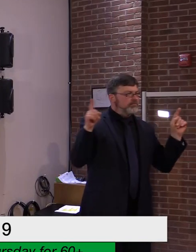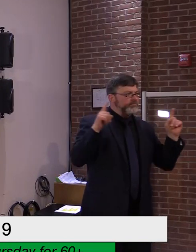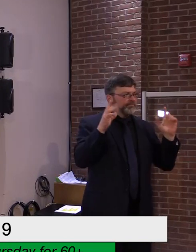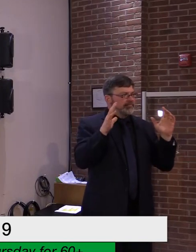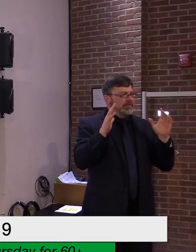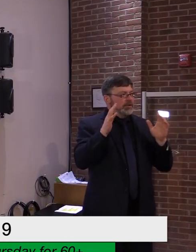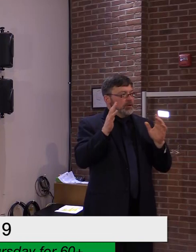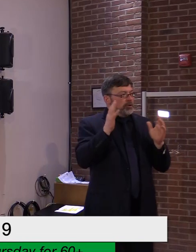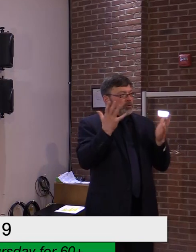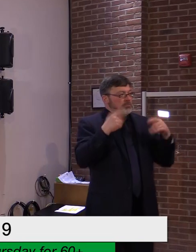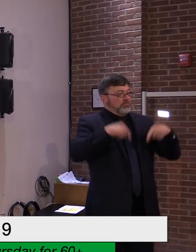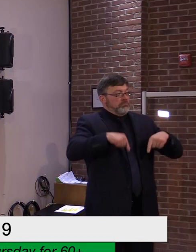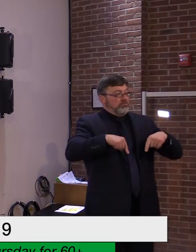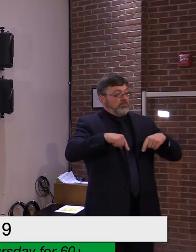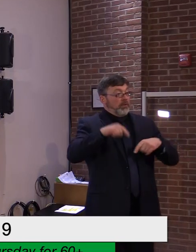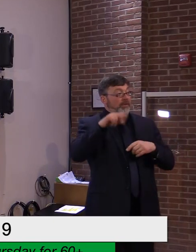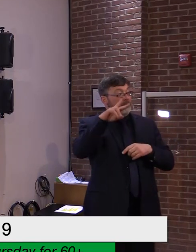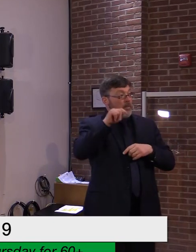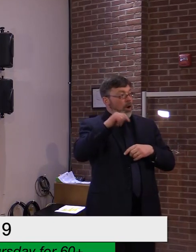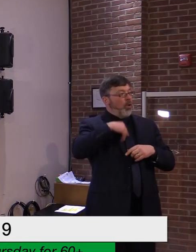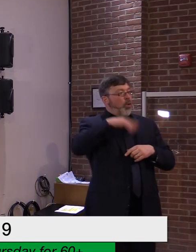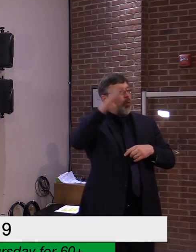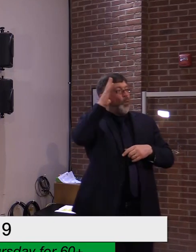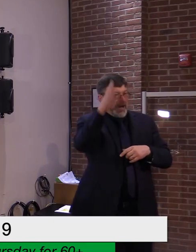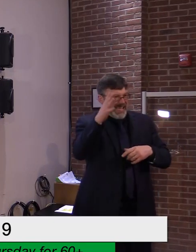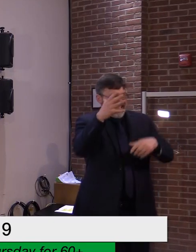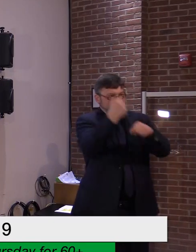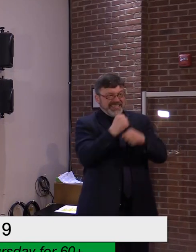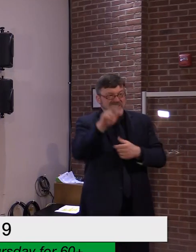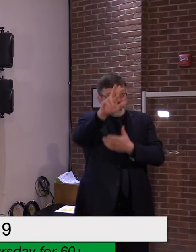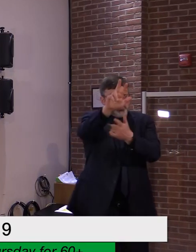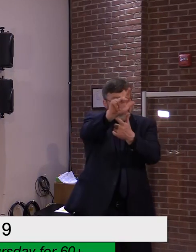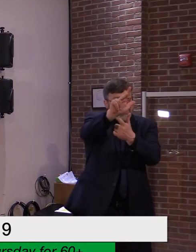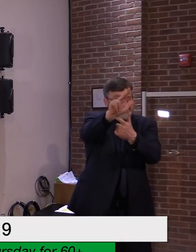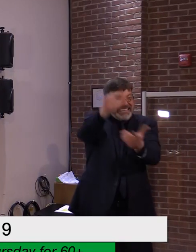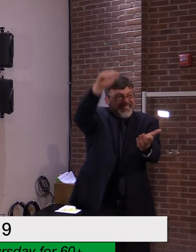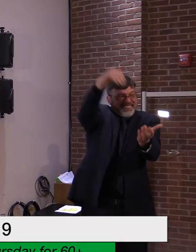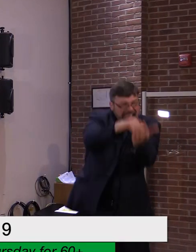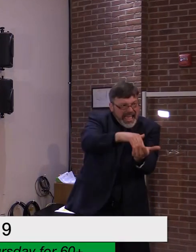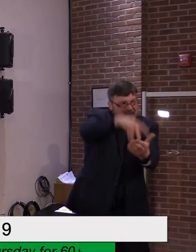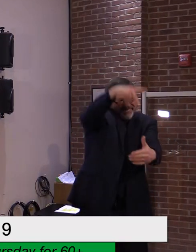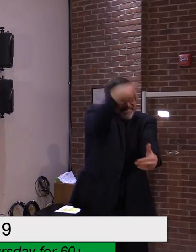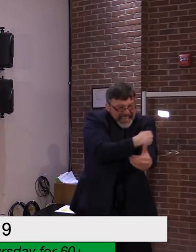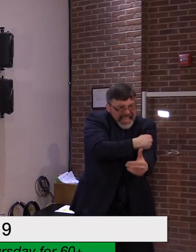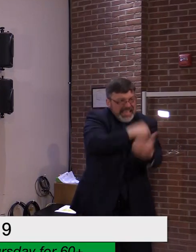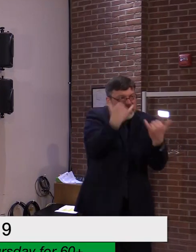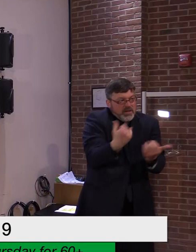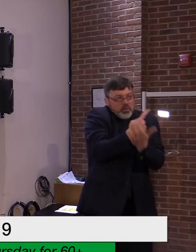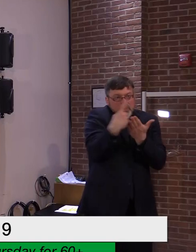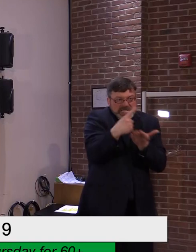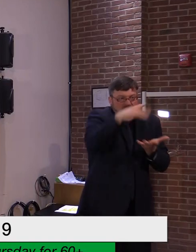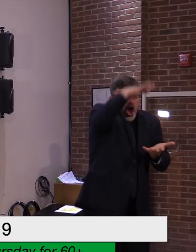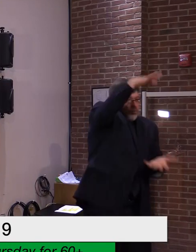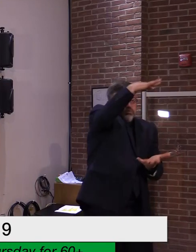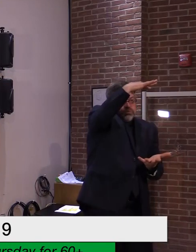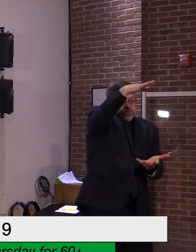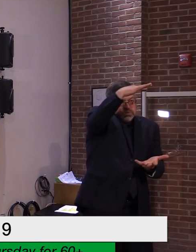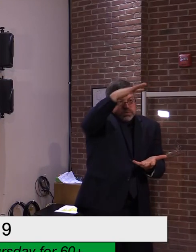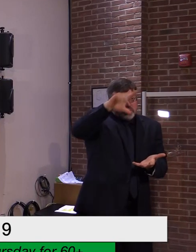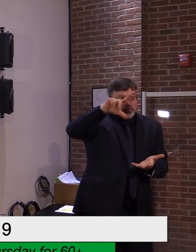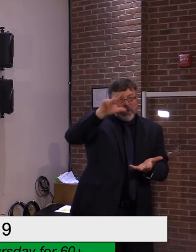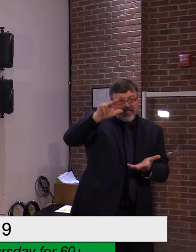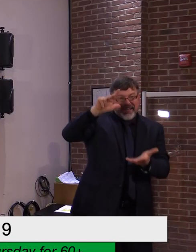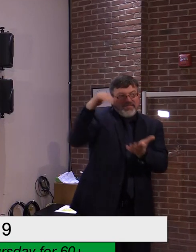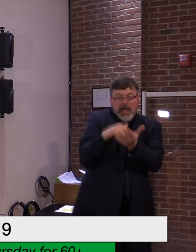23,000 doses this week, but I'll let one of you figure that out and correct me. So